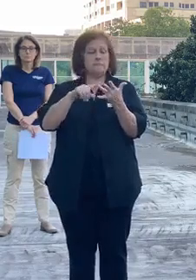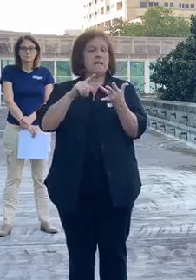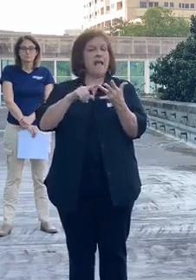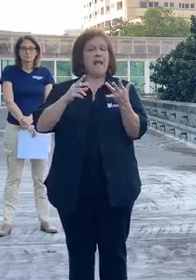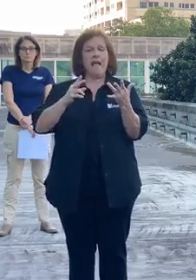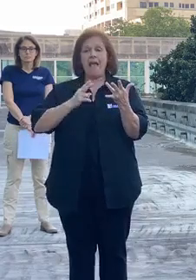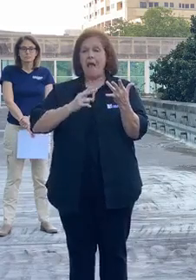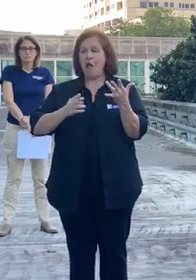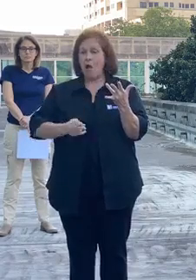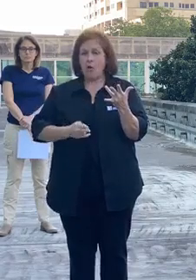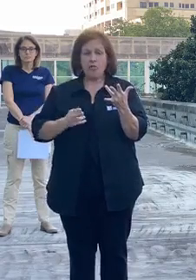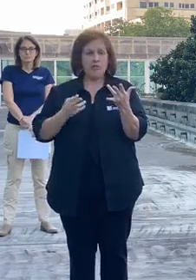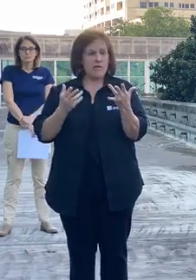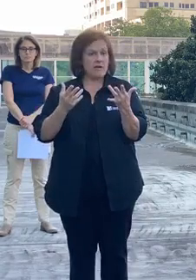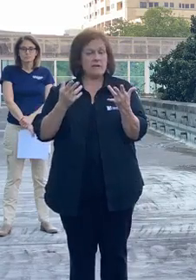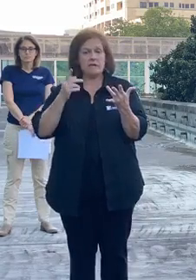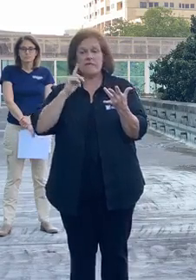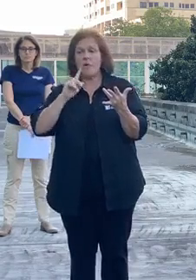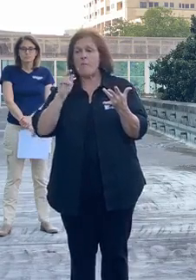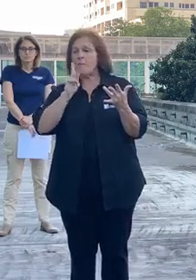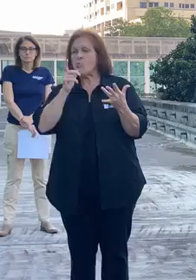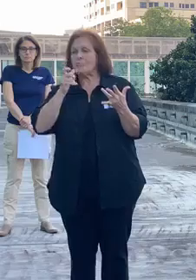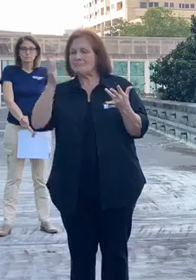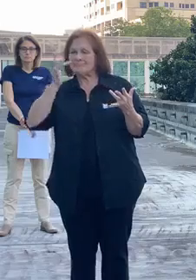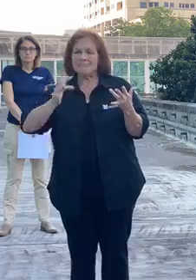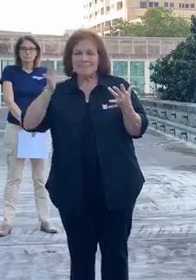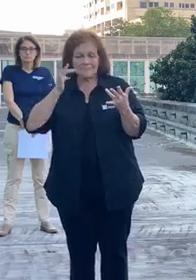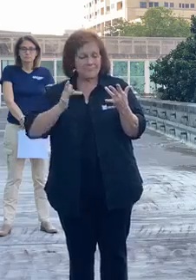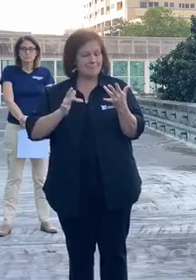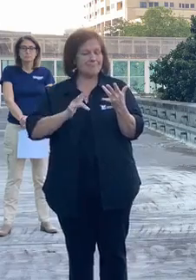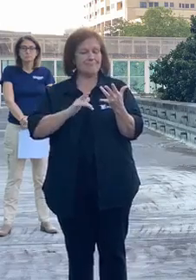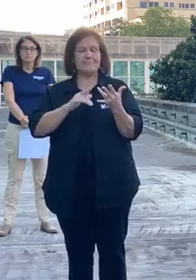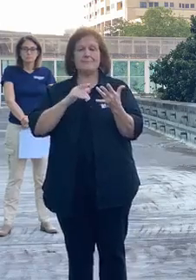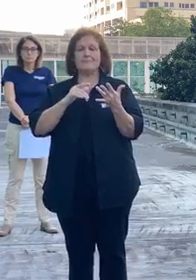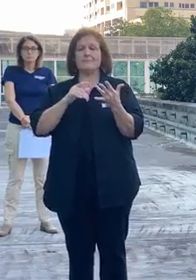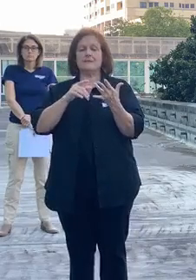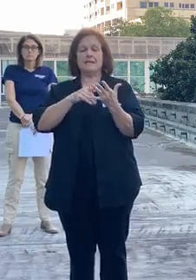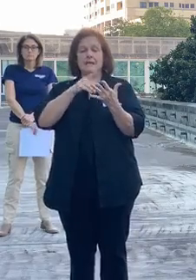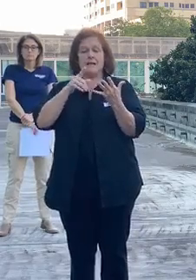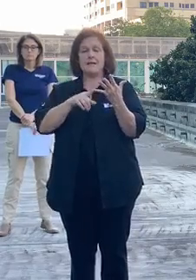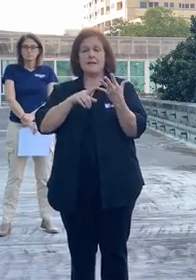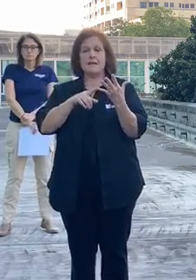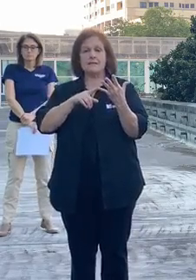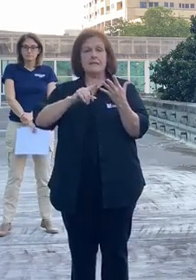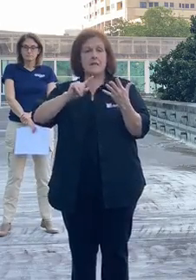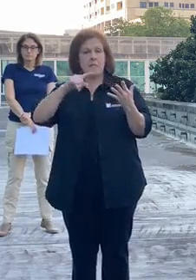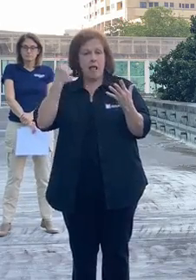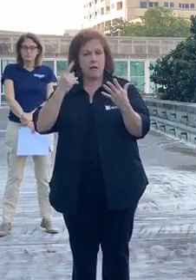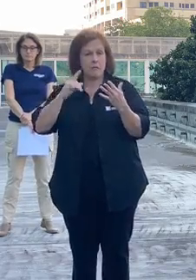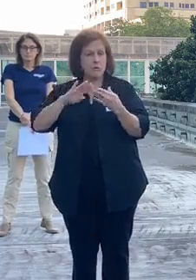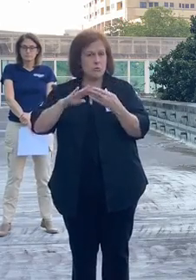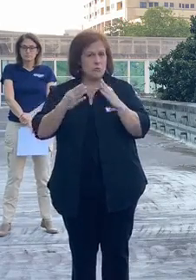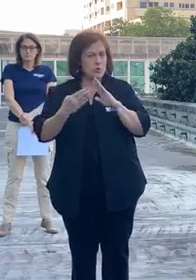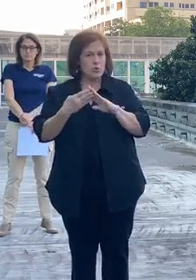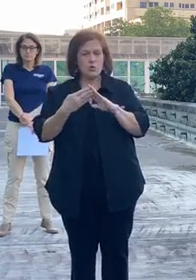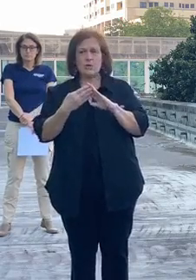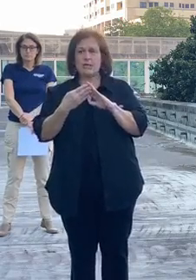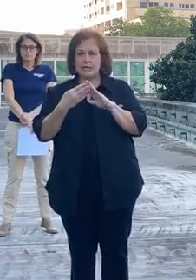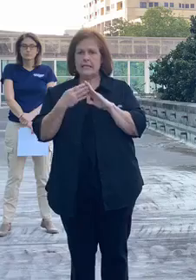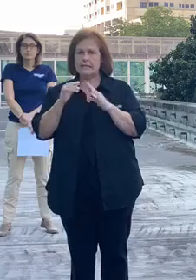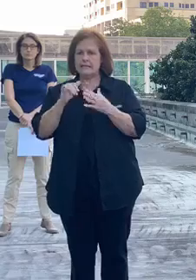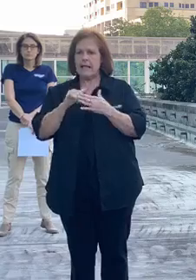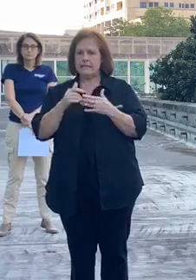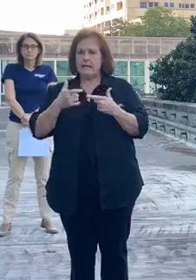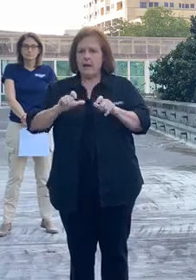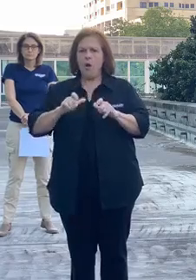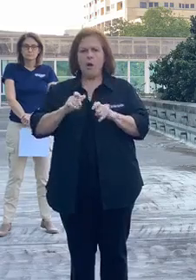disparities that we know exist in terms of chronic illness that continues to plague the African American community, making up that large